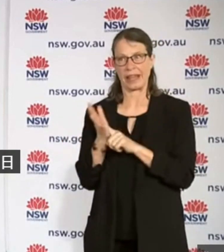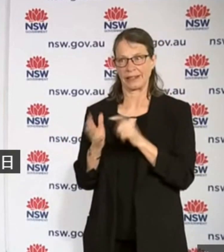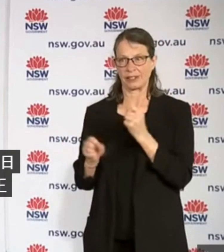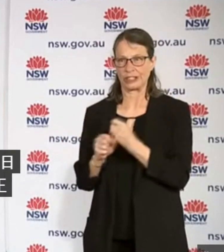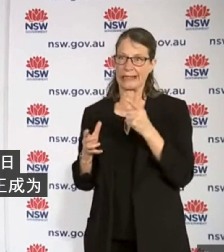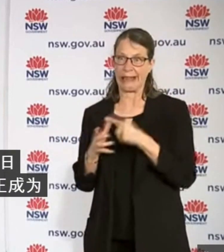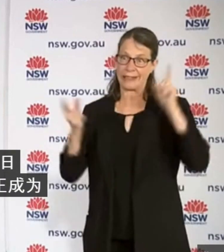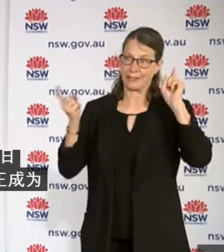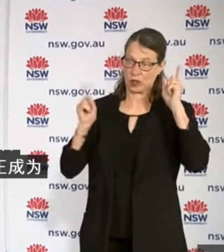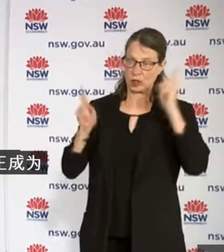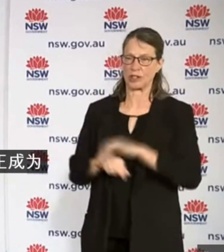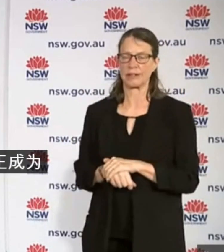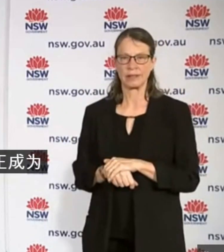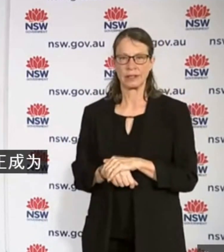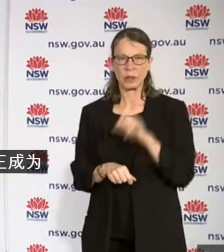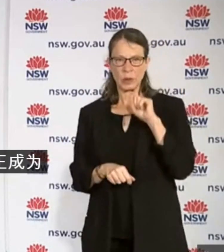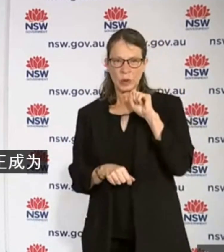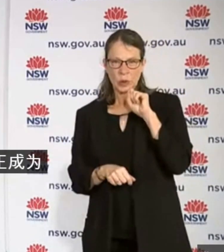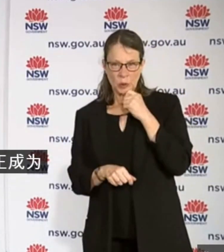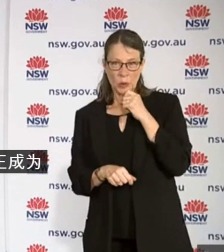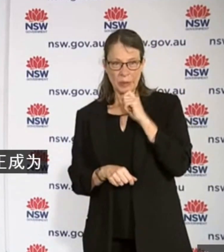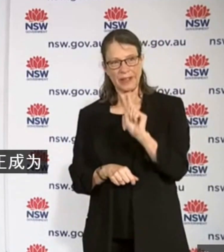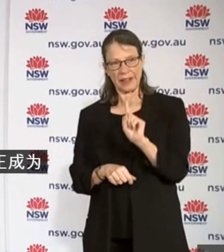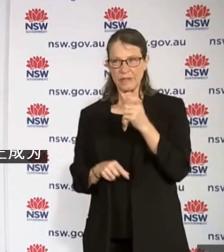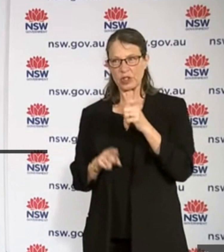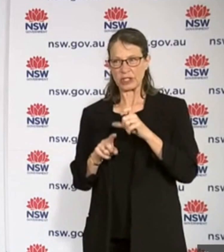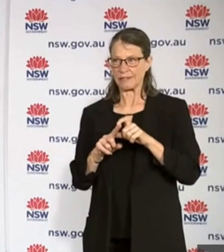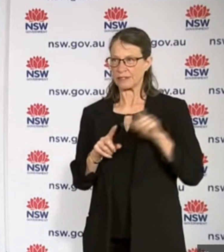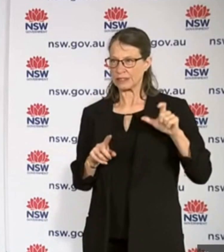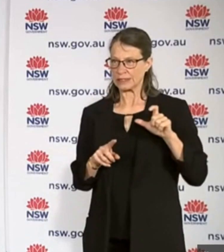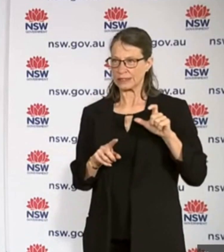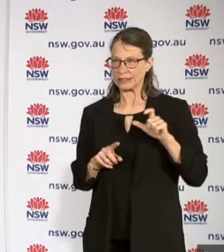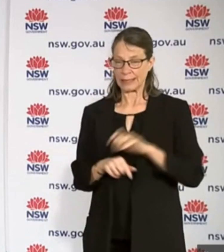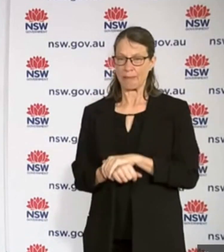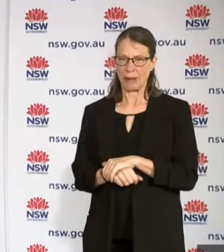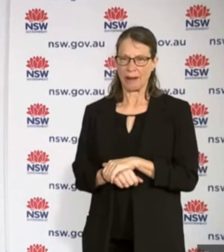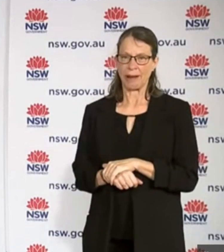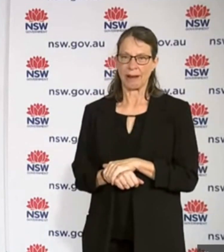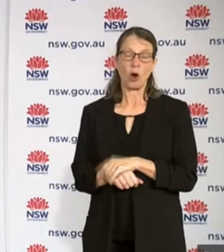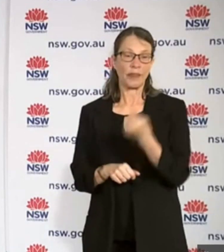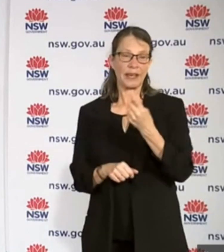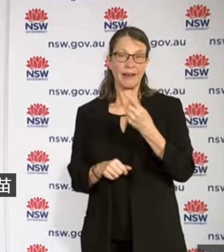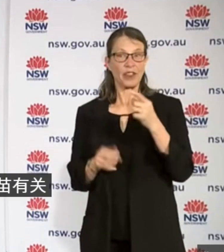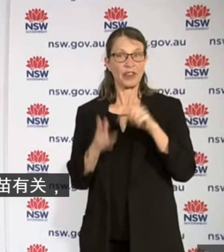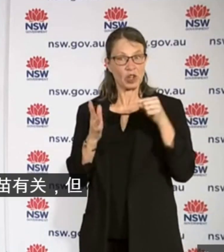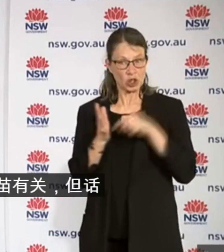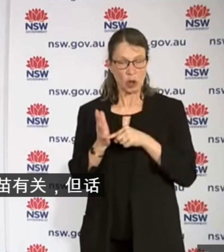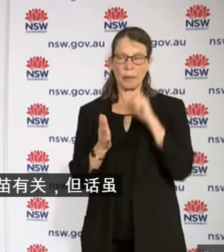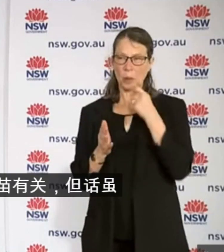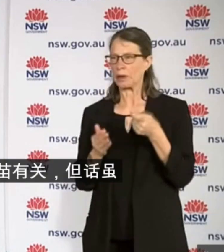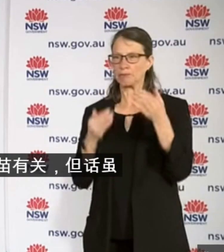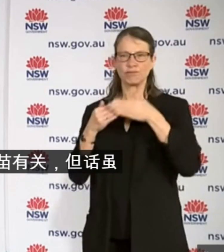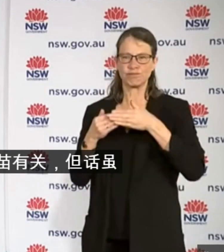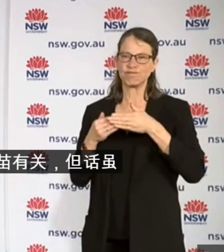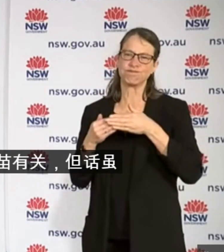day in which it really becomes life for the fully vaccinated. It's all about the fully vaccinated on the 11th of October. But having said